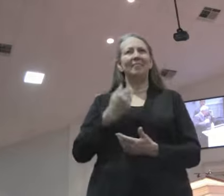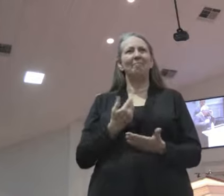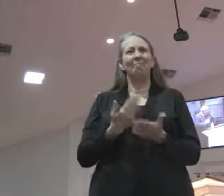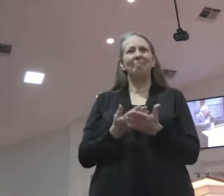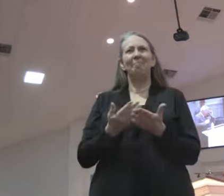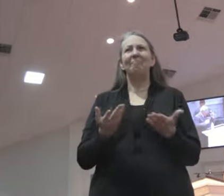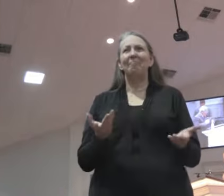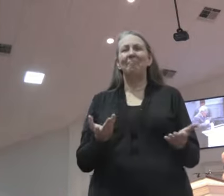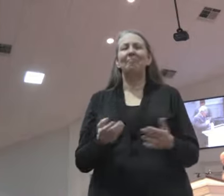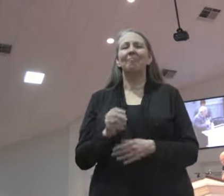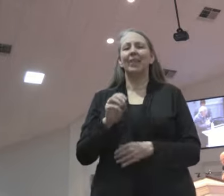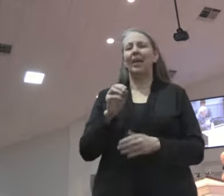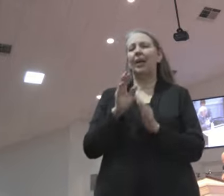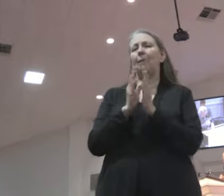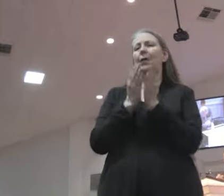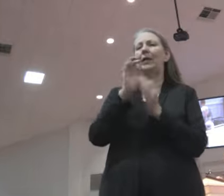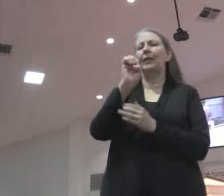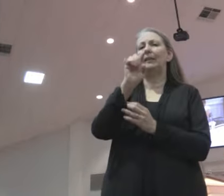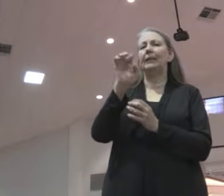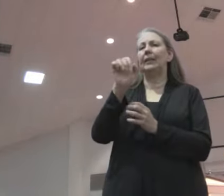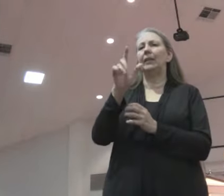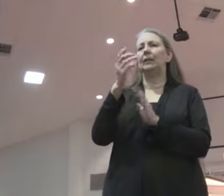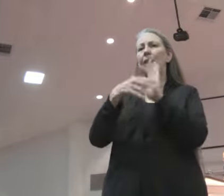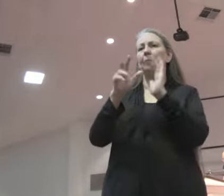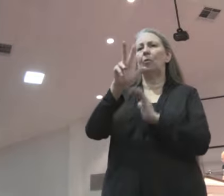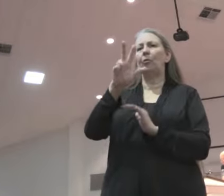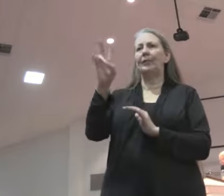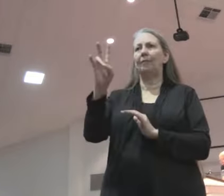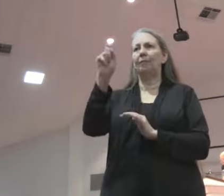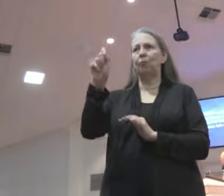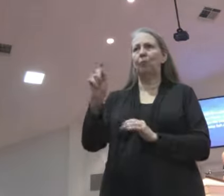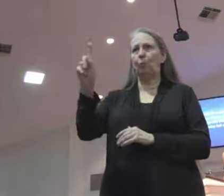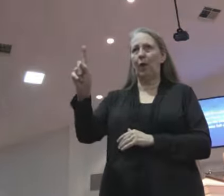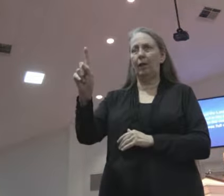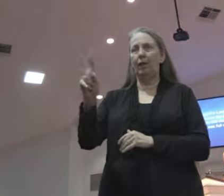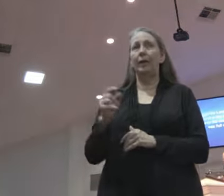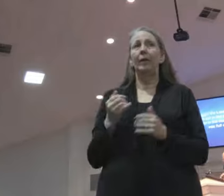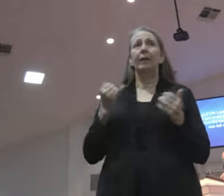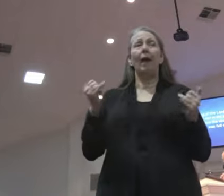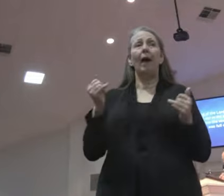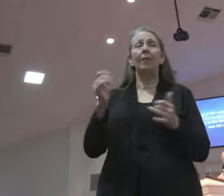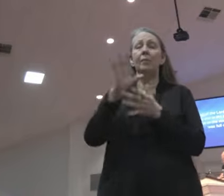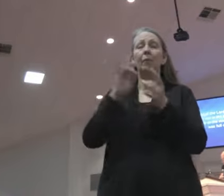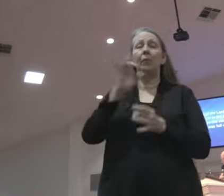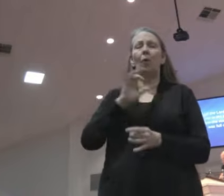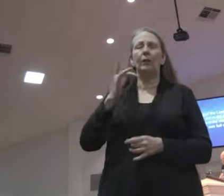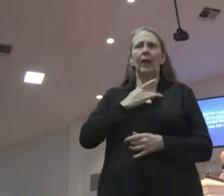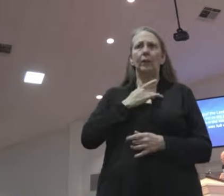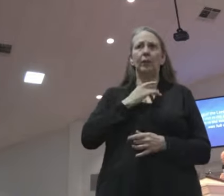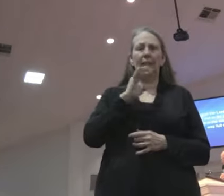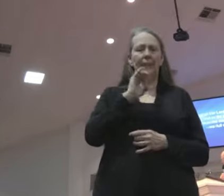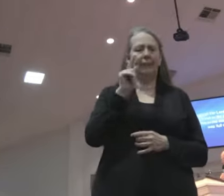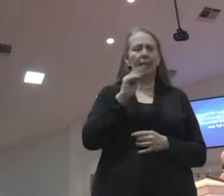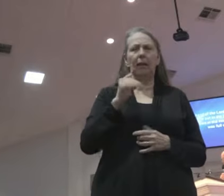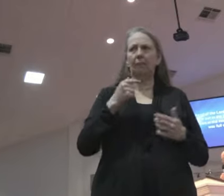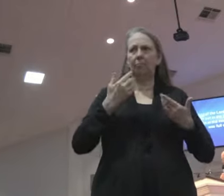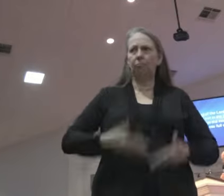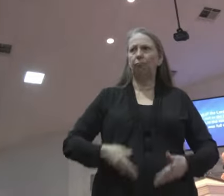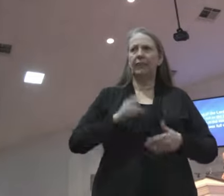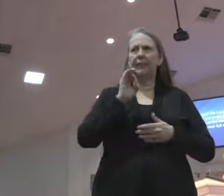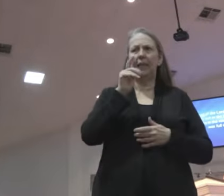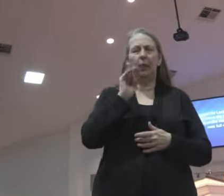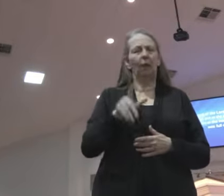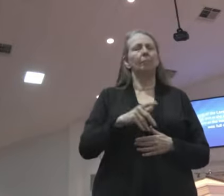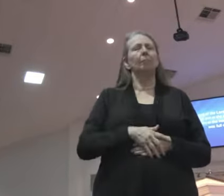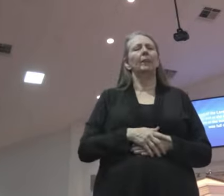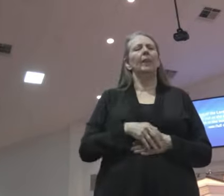of Ezekiel, chapter 37, verse 1. And the hand of the Lord was upon me and carried me out in the spirit of the Lord and